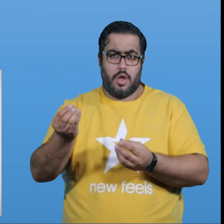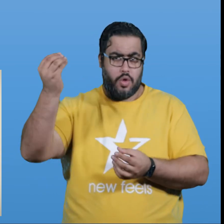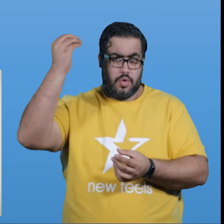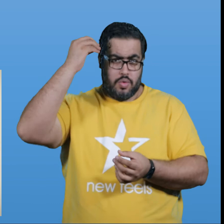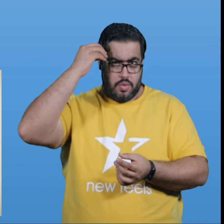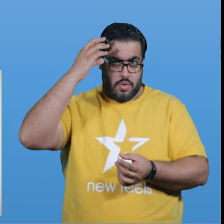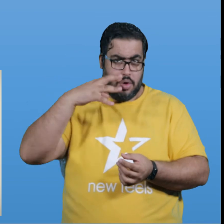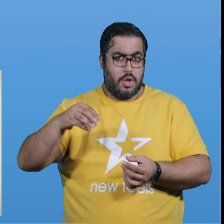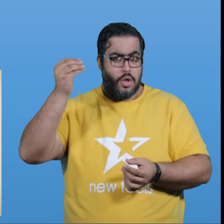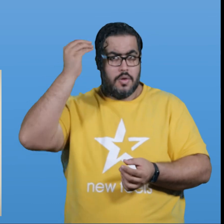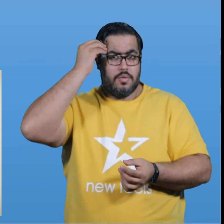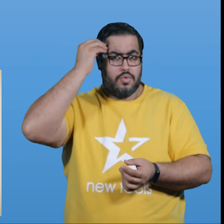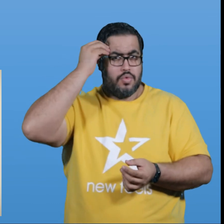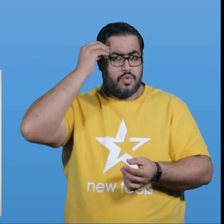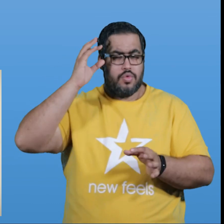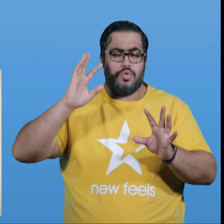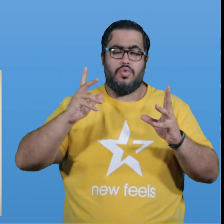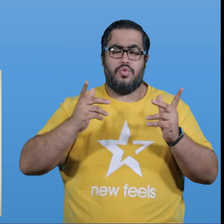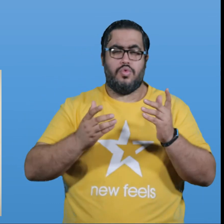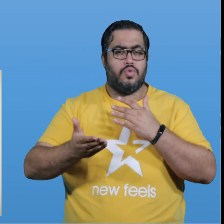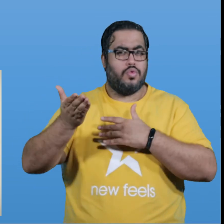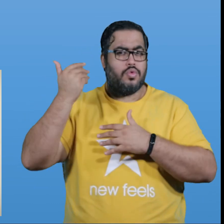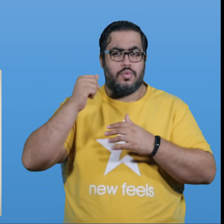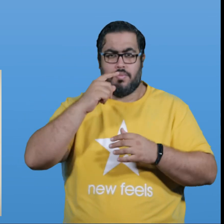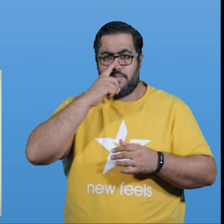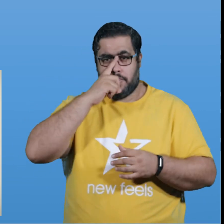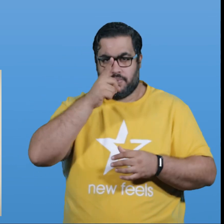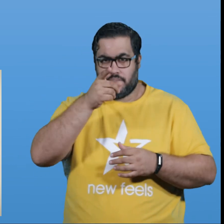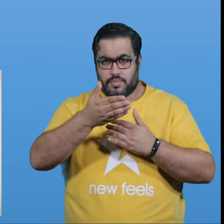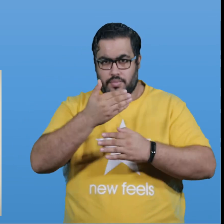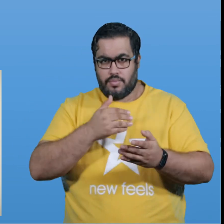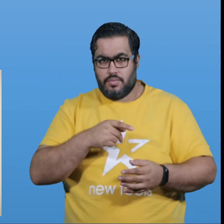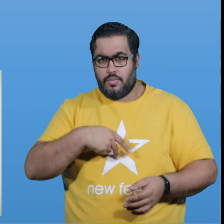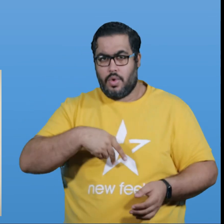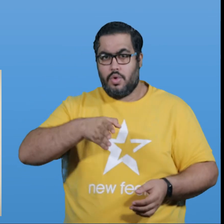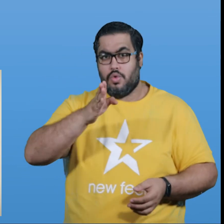or reviews? I'll give you a few seconds.